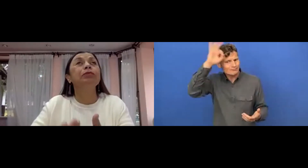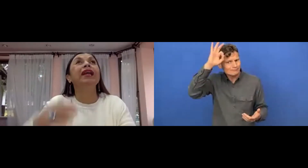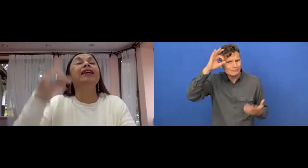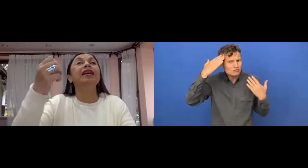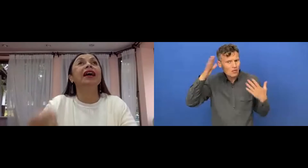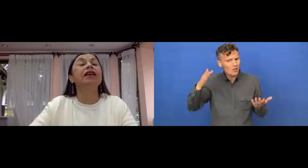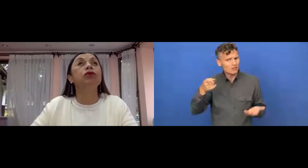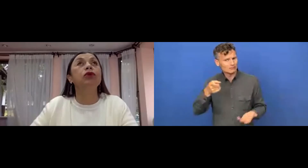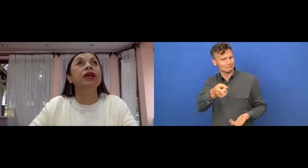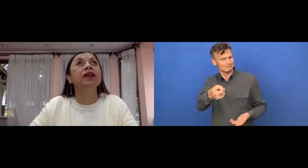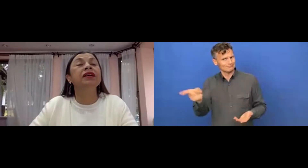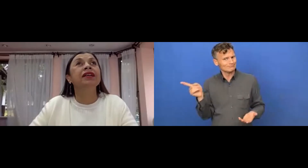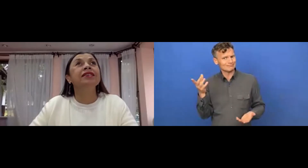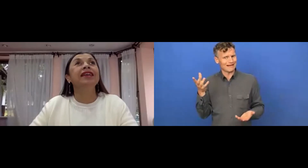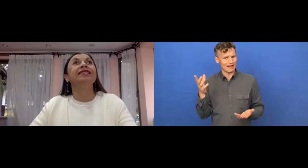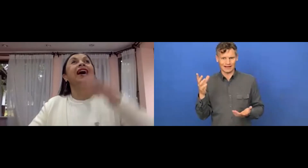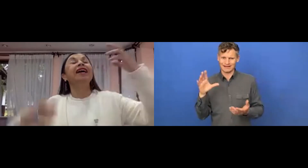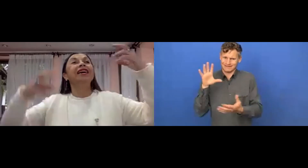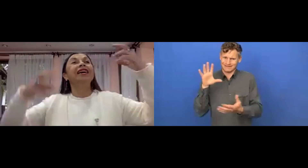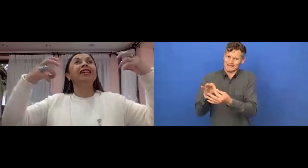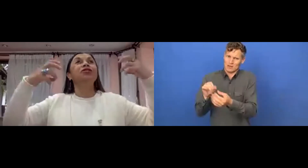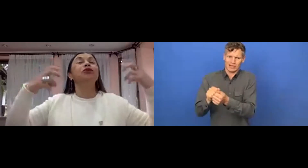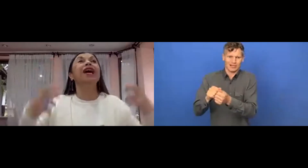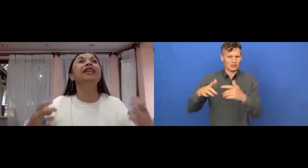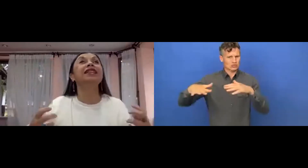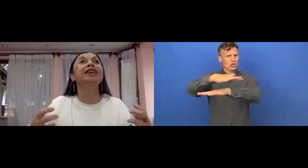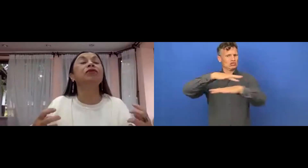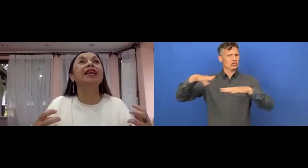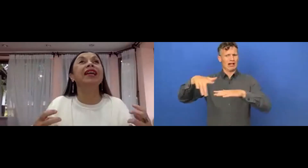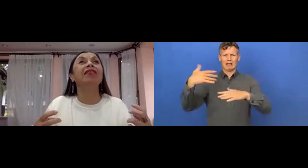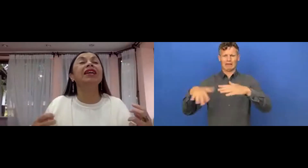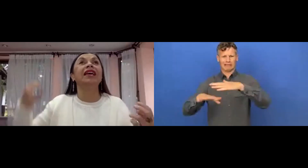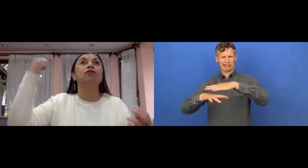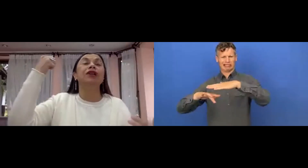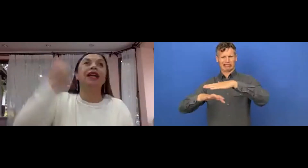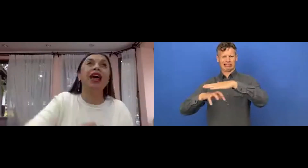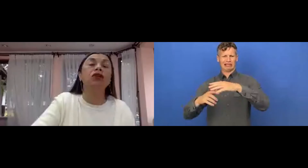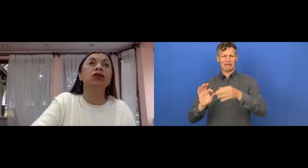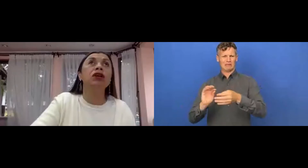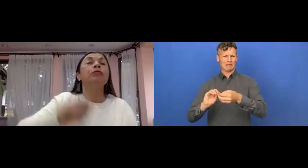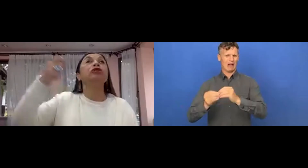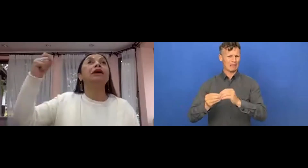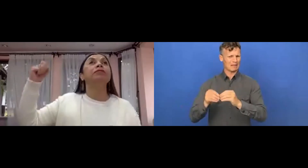social illness that must be healed or cured if we wish to uproot bullying,